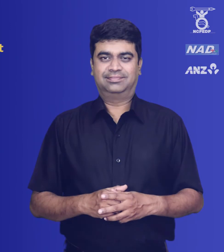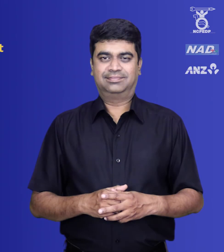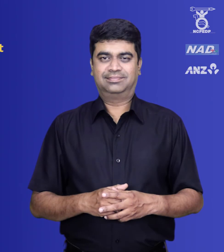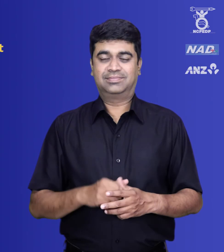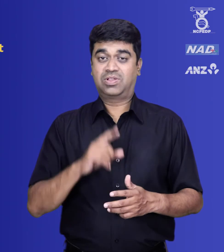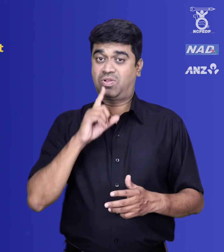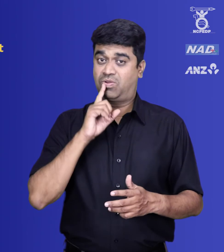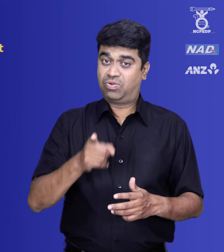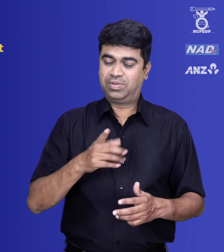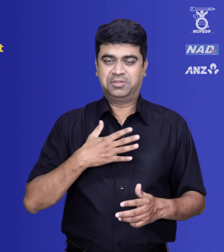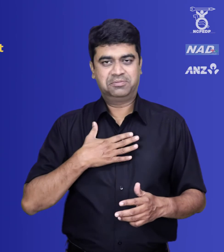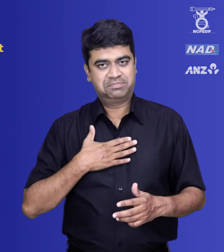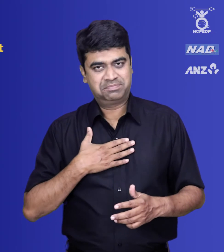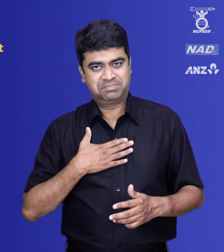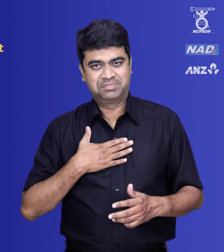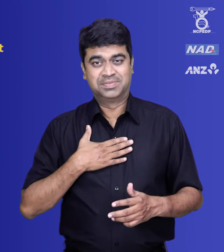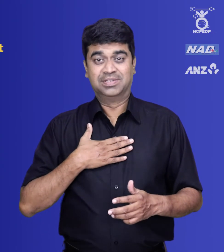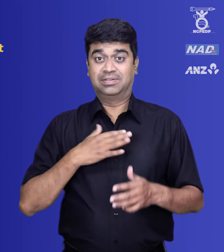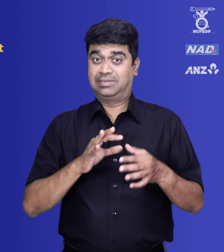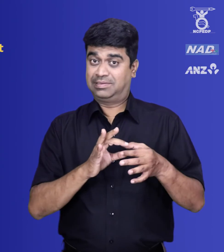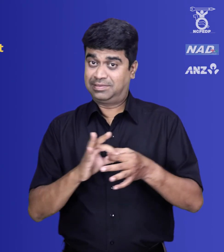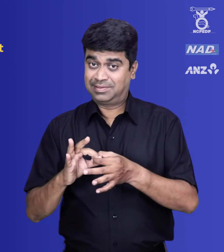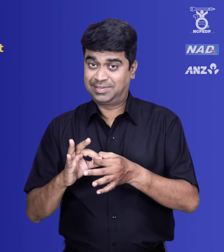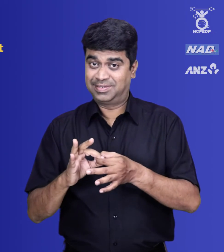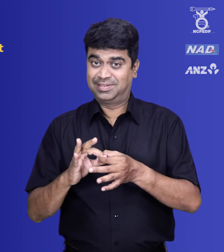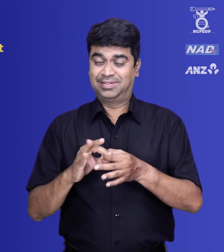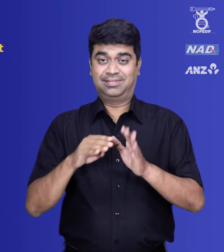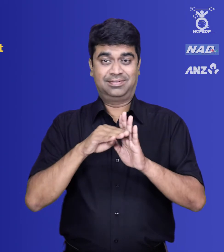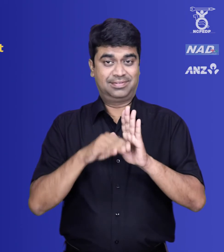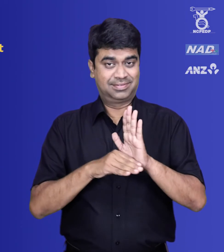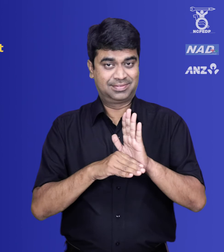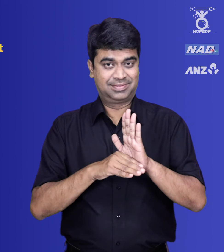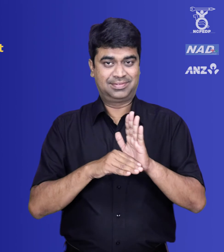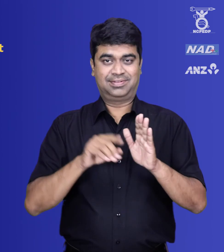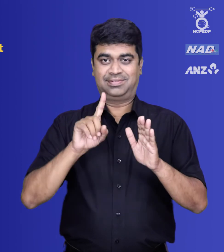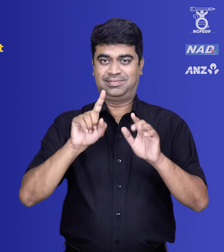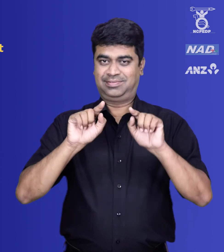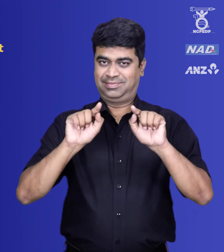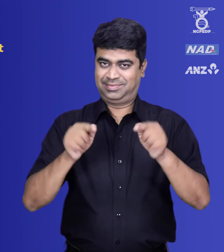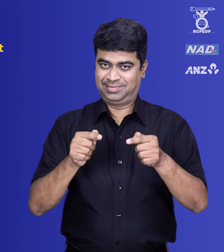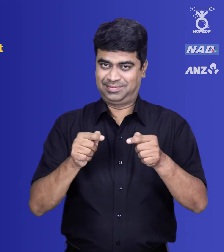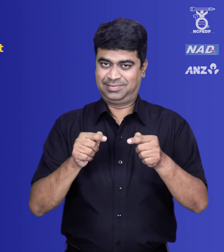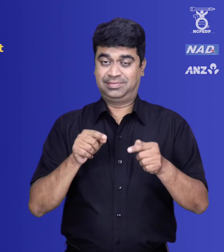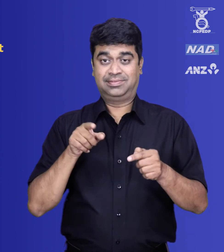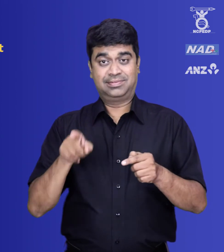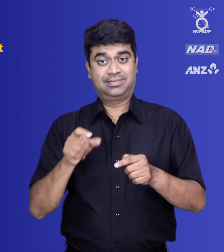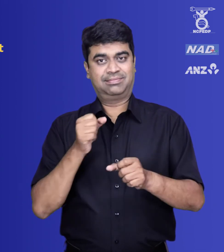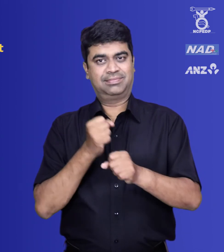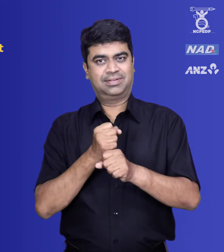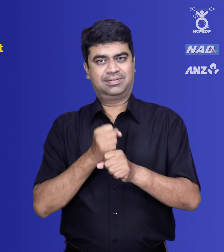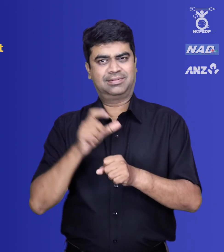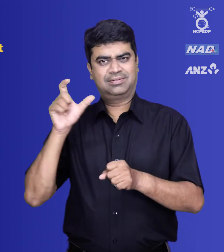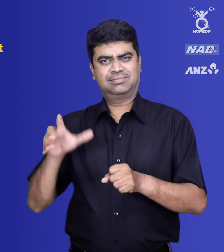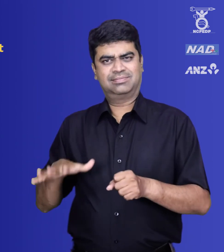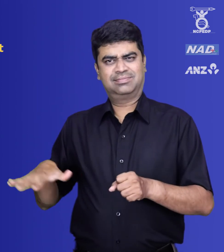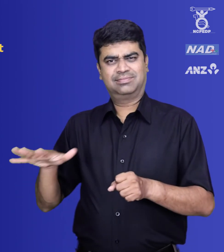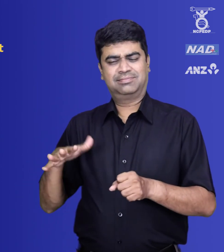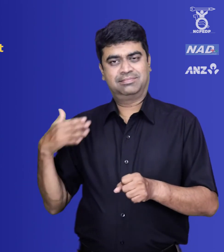In order to fulfill the obligation stated in subsection 1, the appropriate government shall in every 5